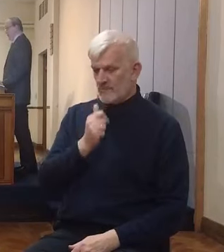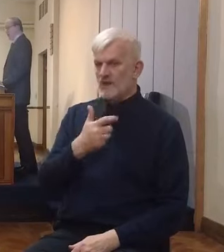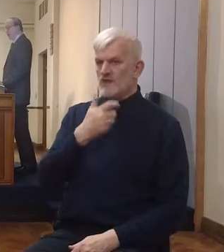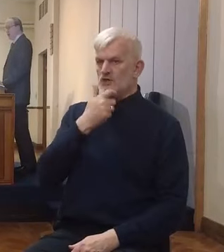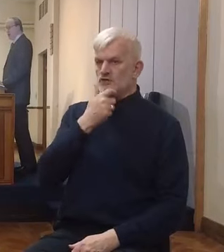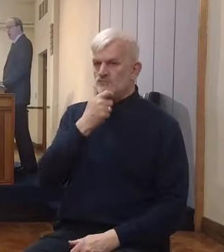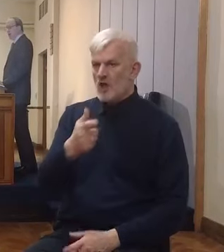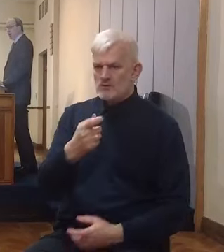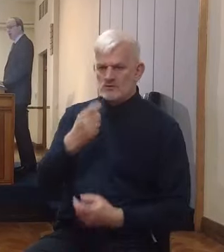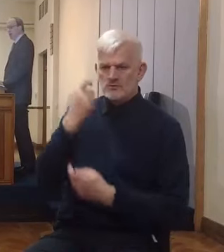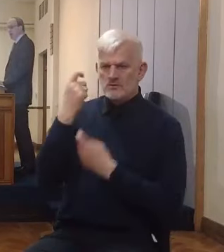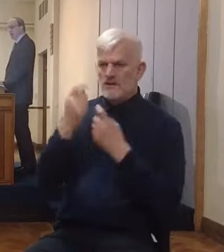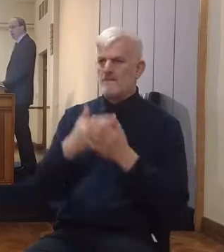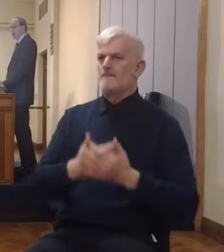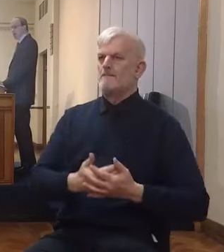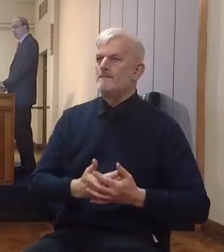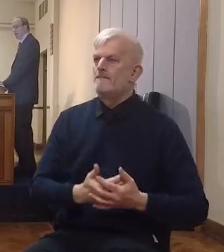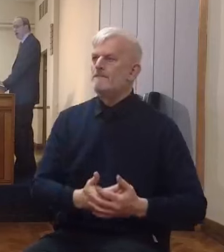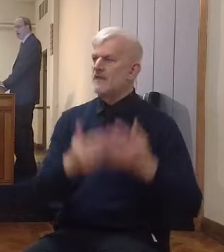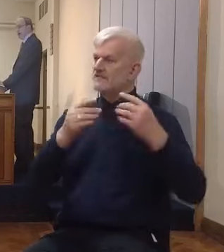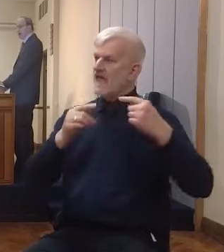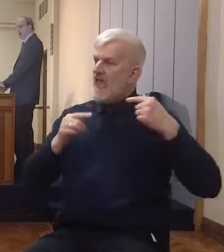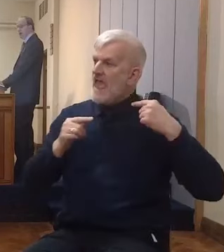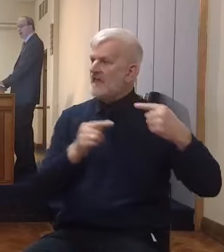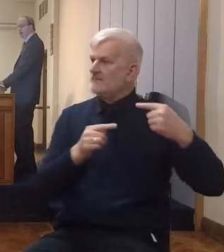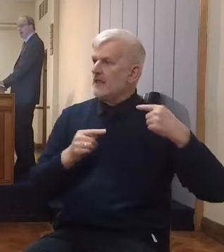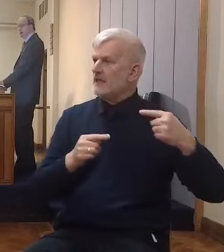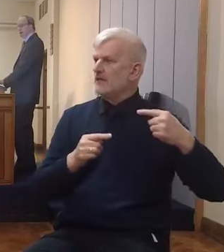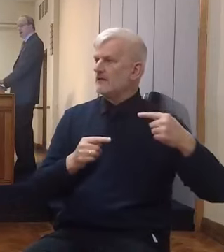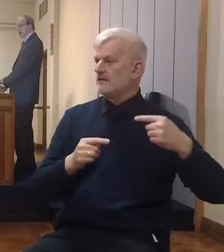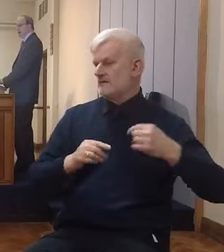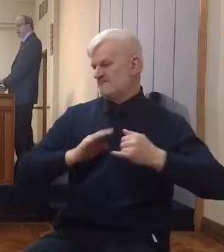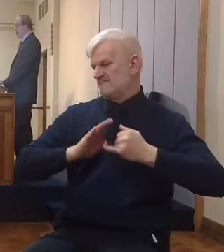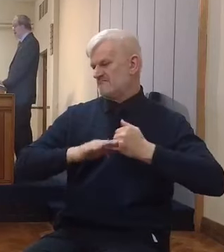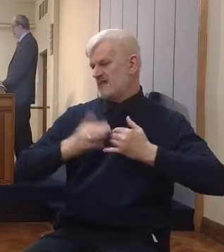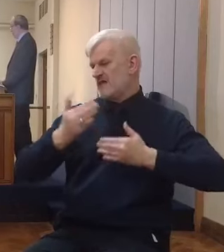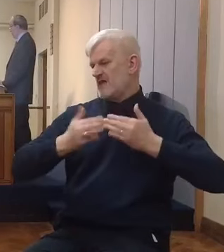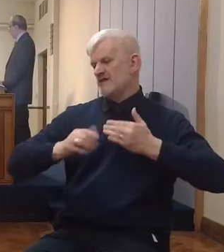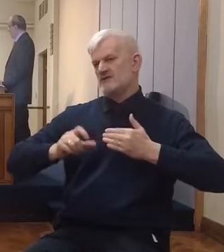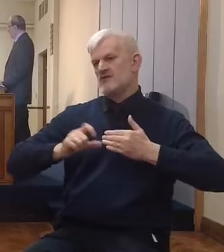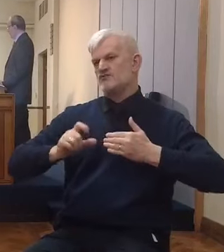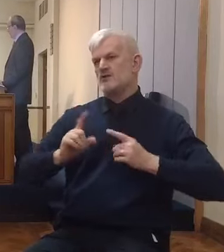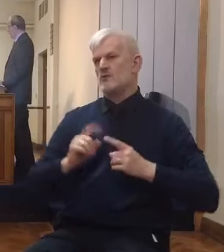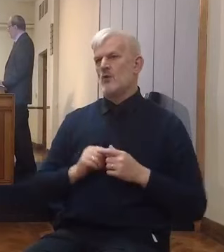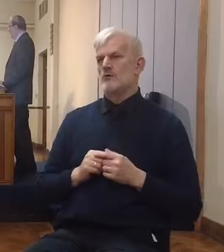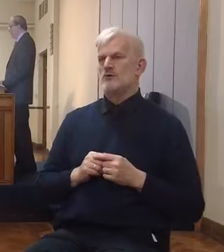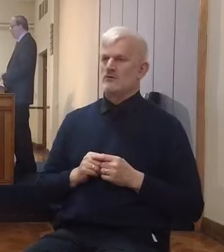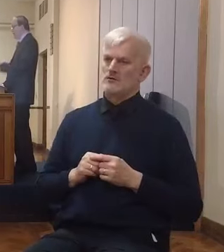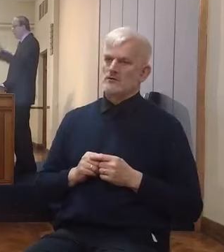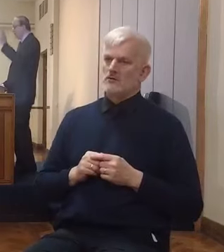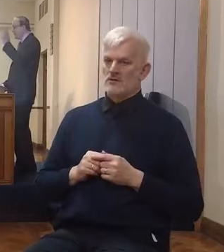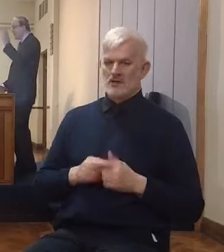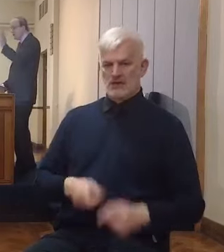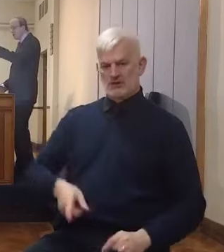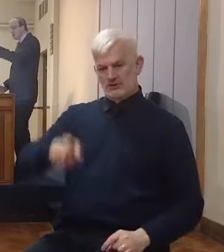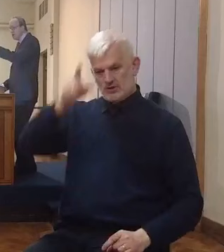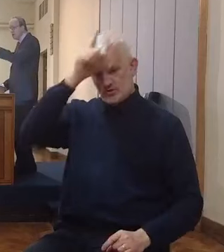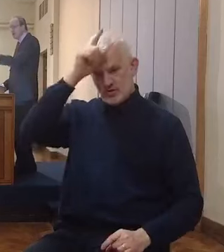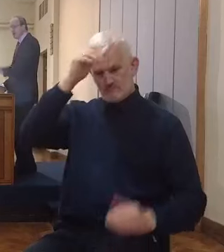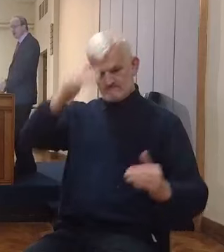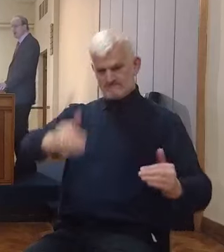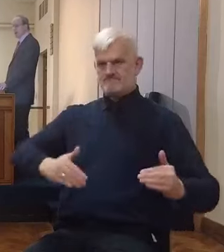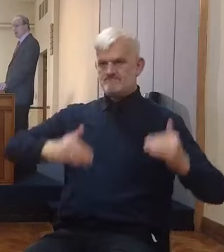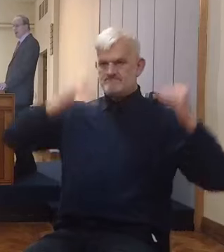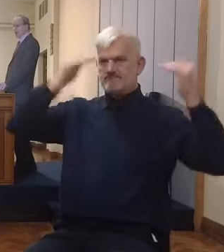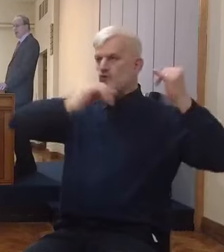of the last quarter of the 19th century as being higher criticism. And he got it